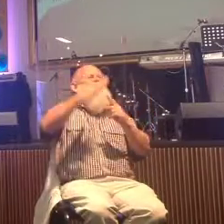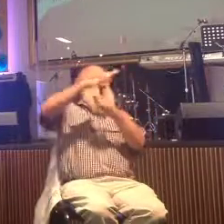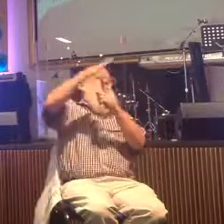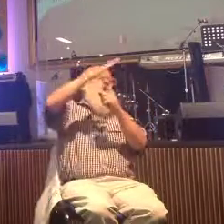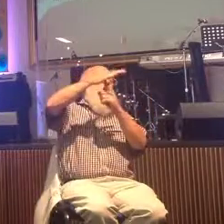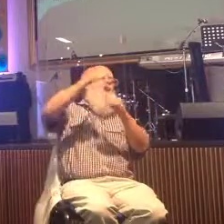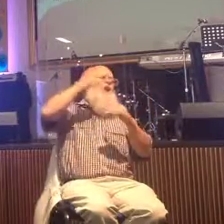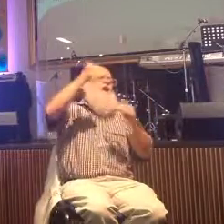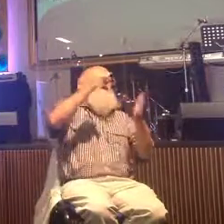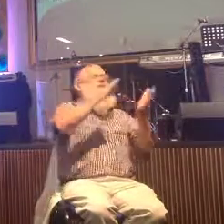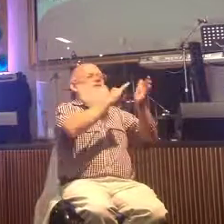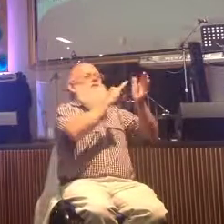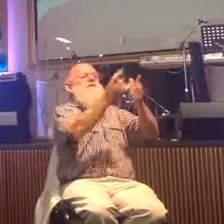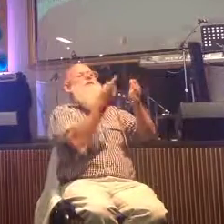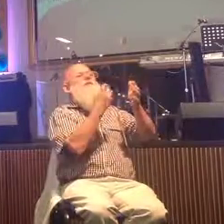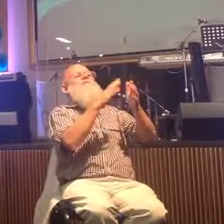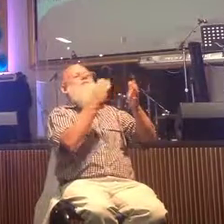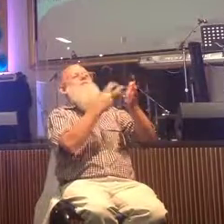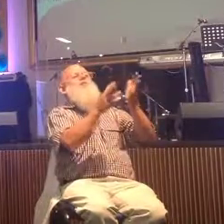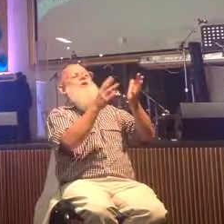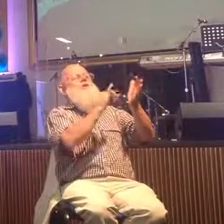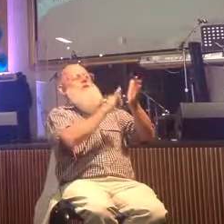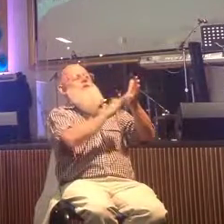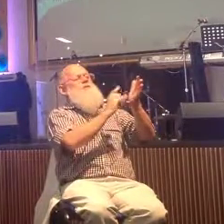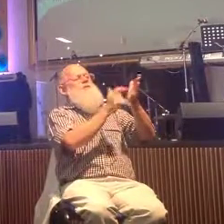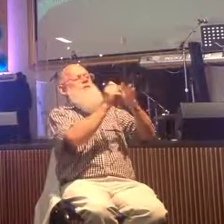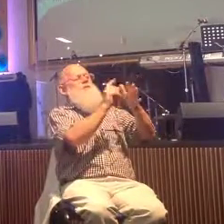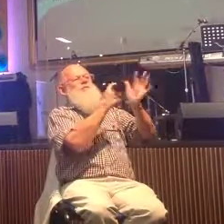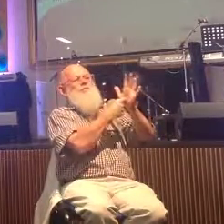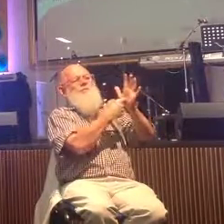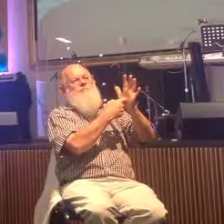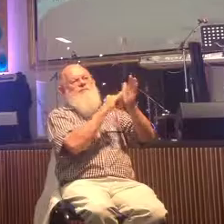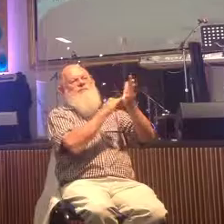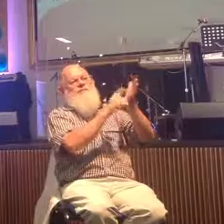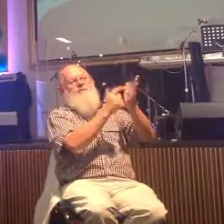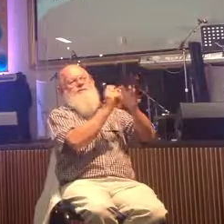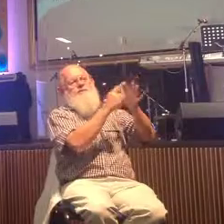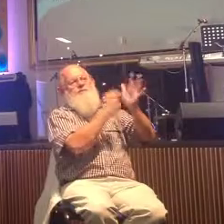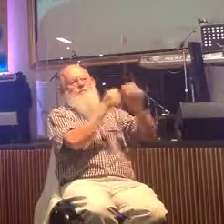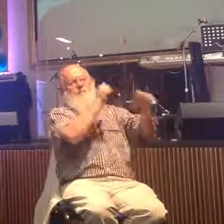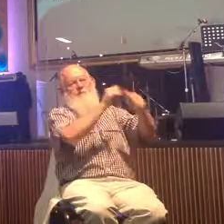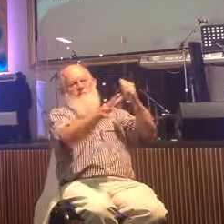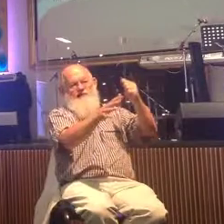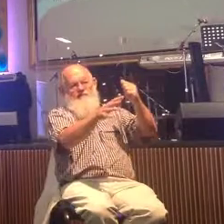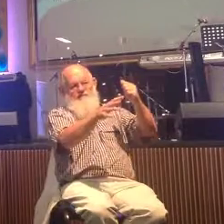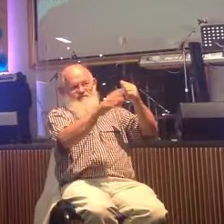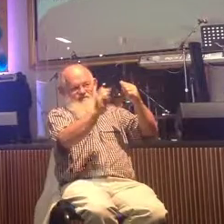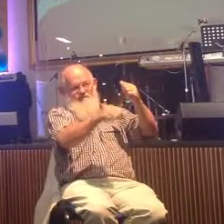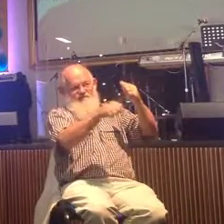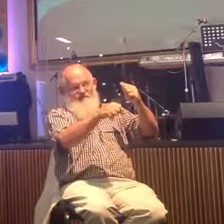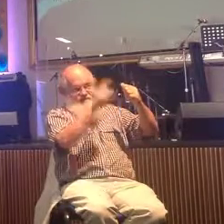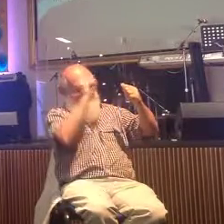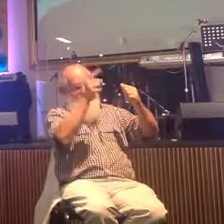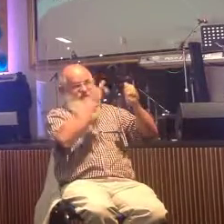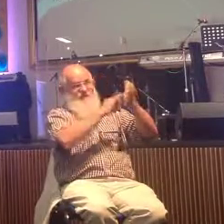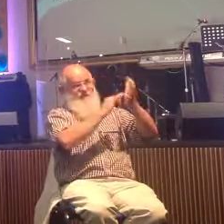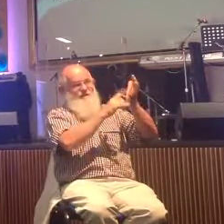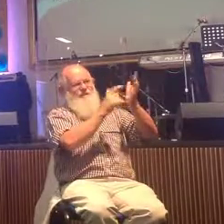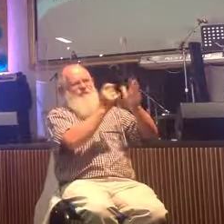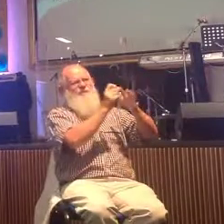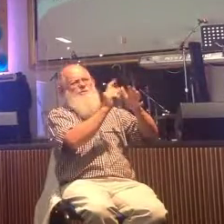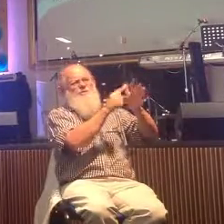from worry, we find release from anxiety when we proclaim, when we worship, when we make noise about the fact